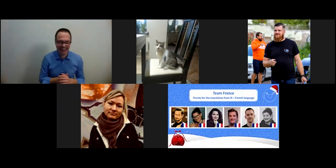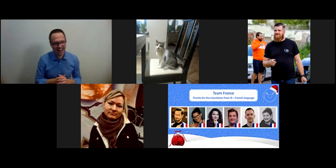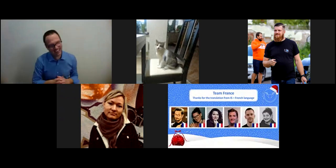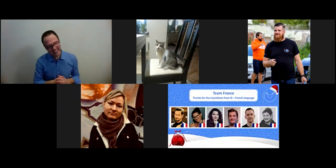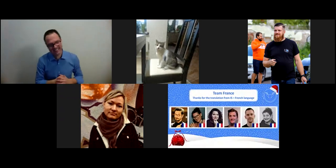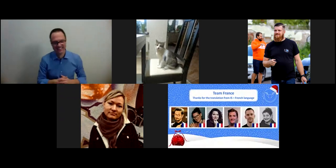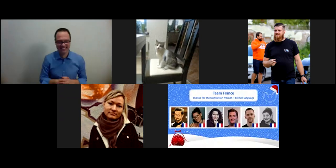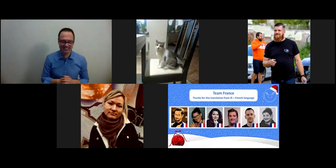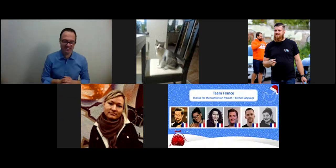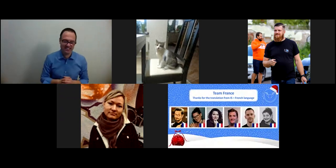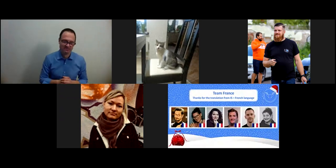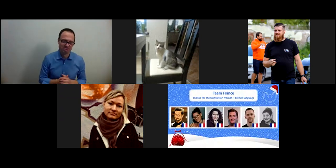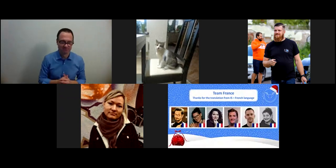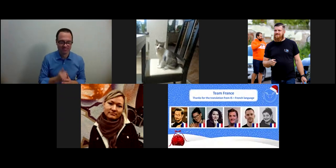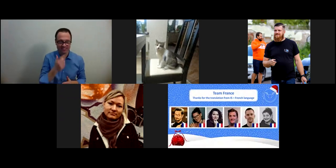Pin me.